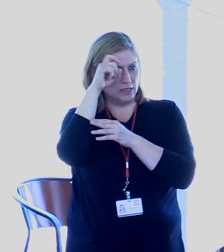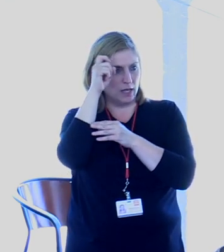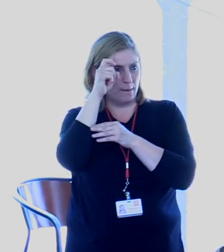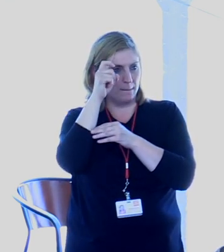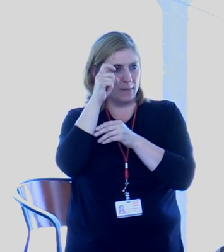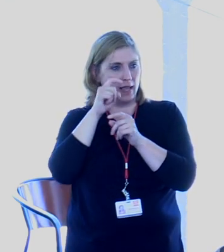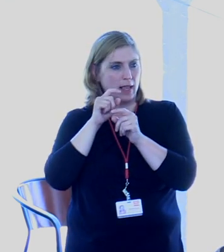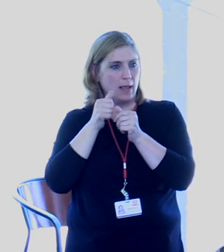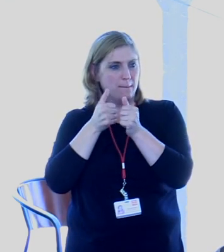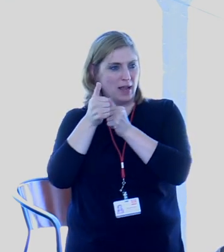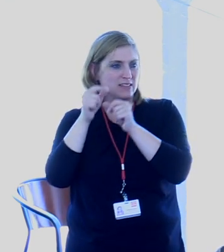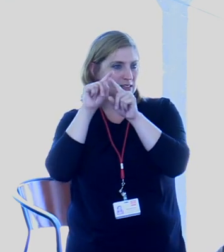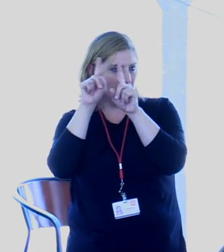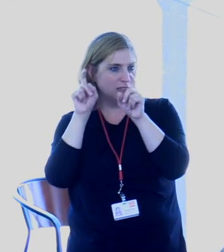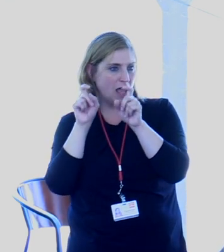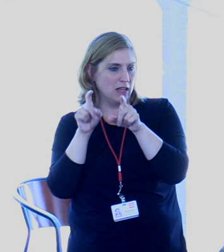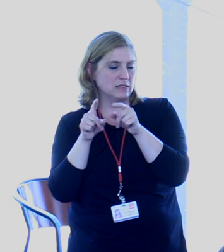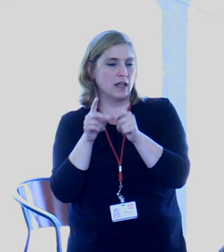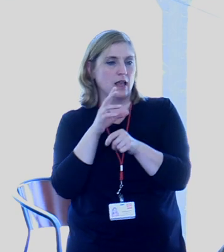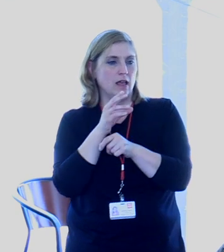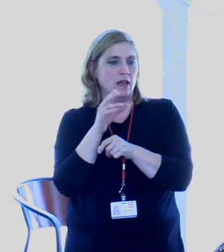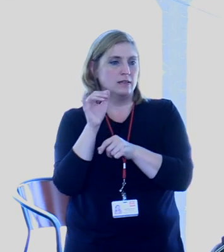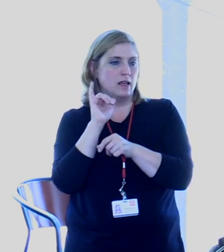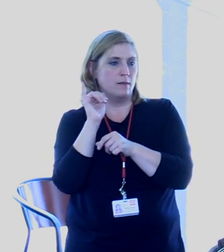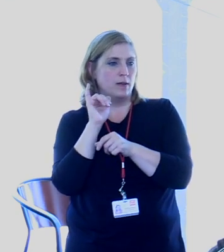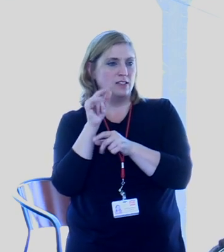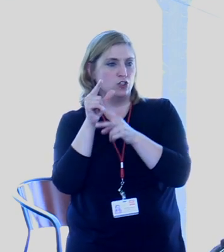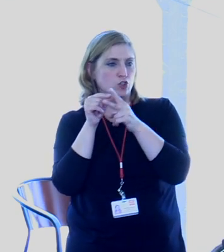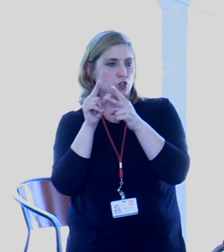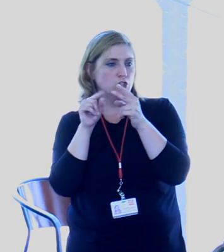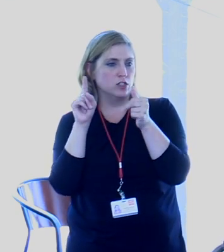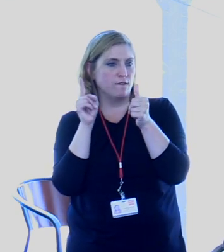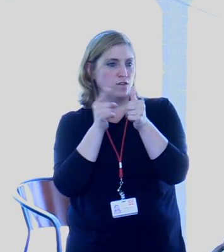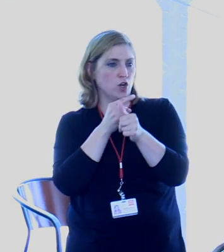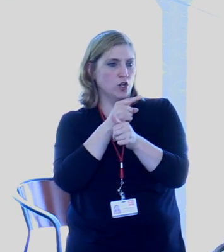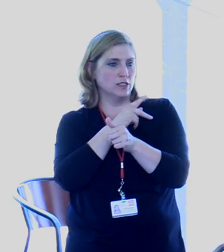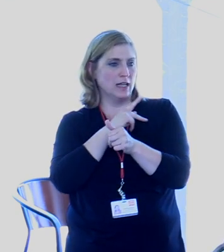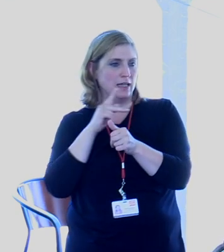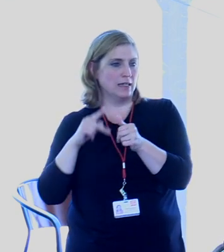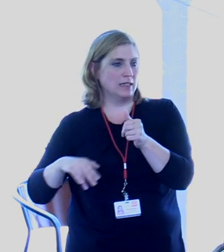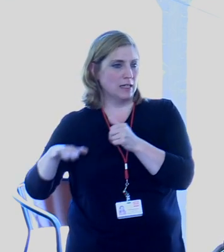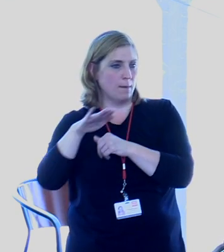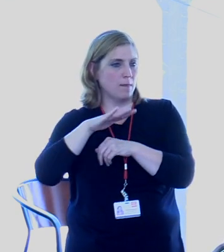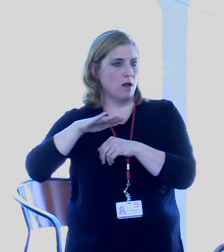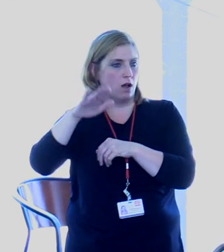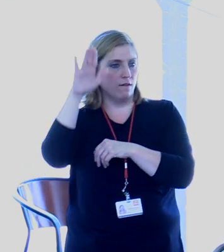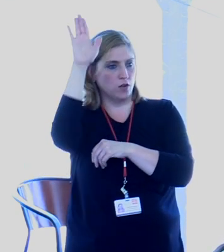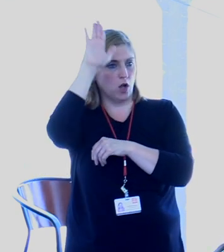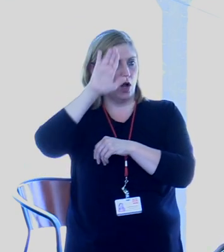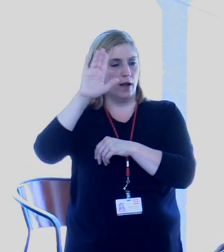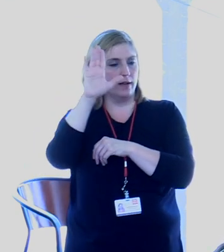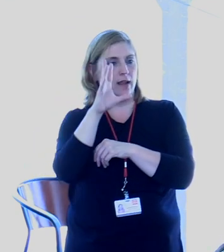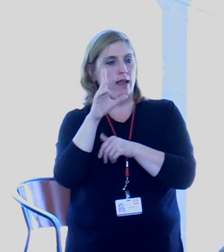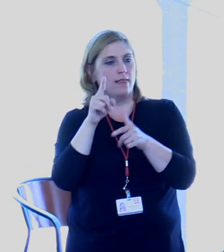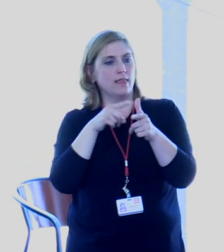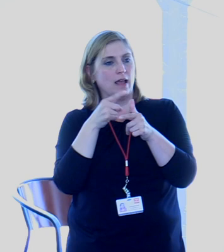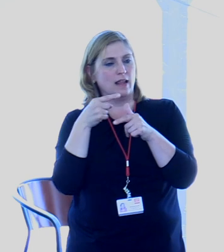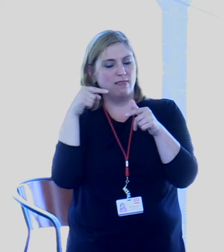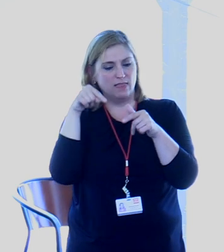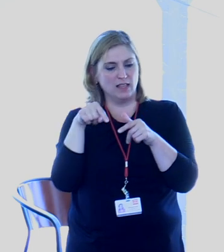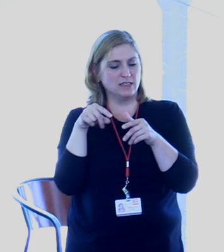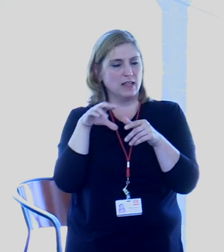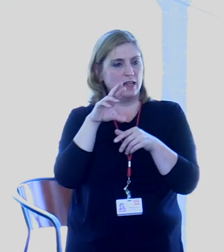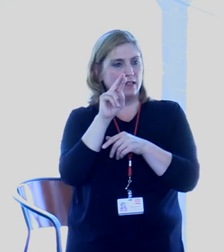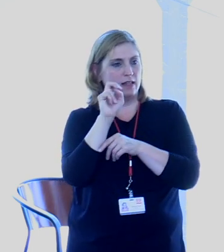the test. Because like the one who chooses first the kingdom of God, all things are given to him besides. But in this compact little